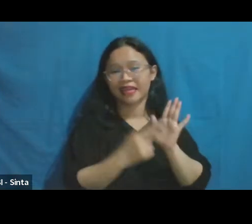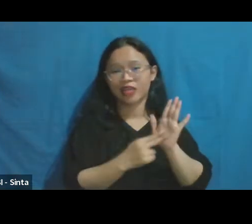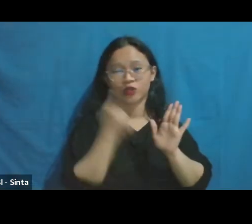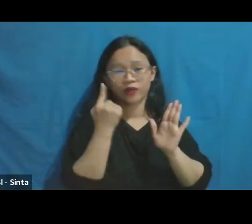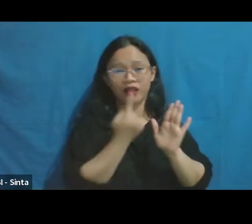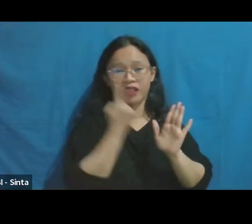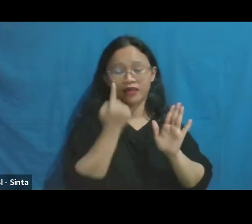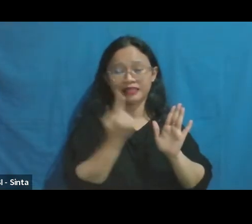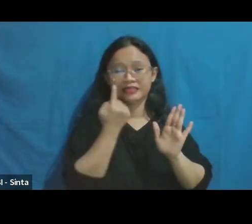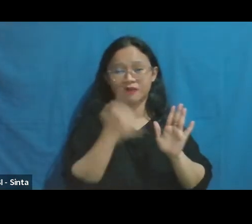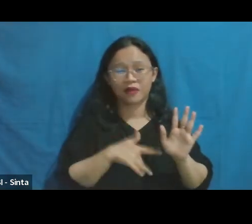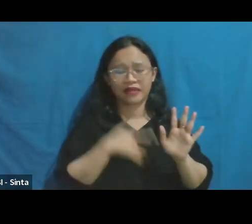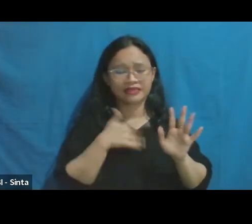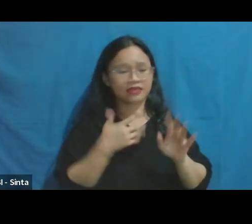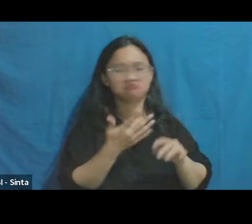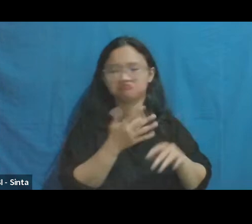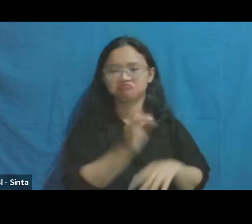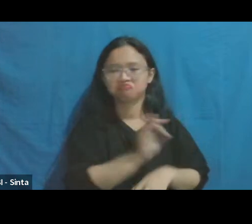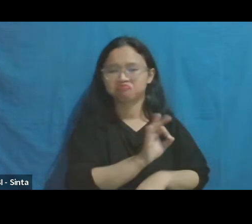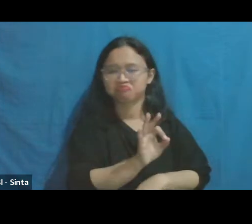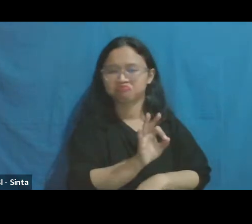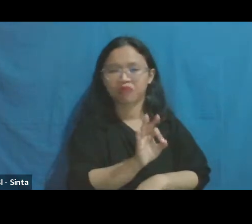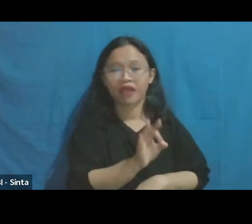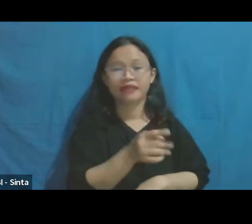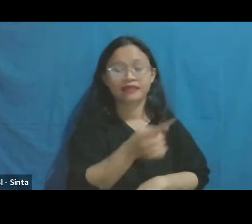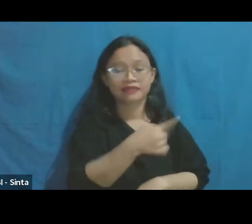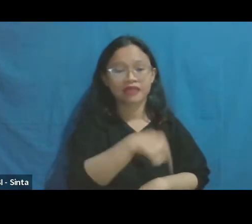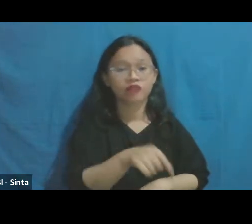Every younger generation that I talk with,